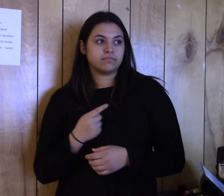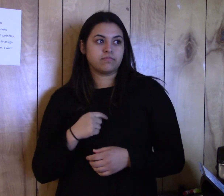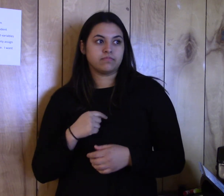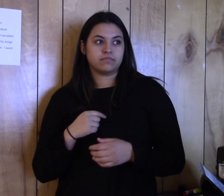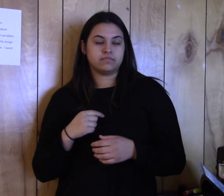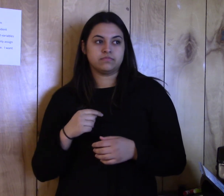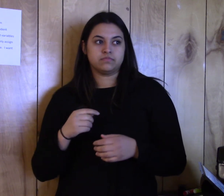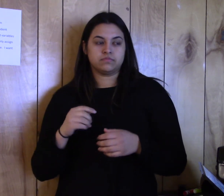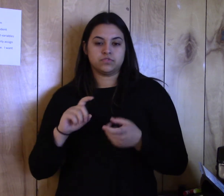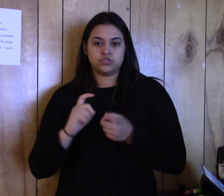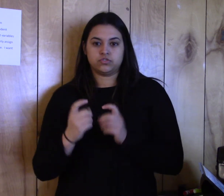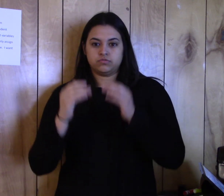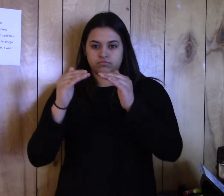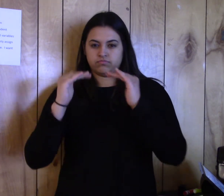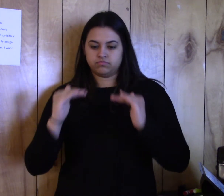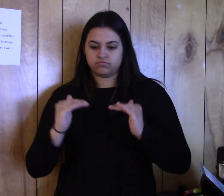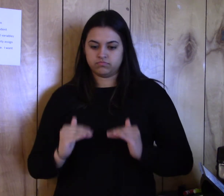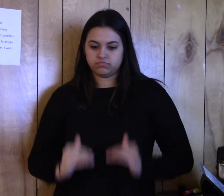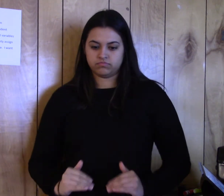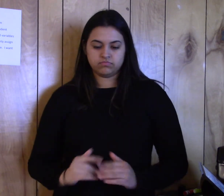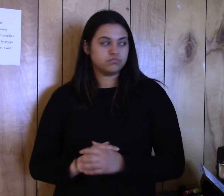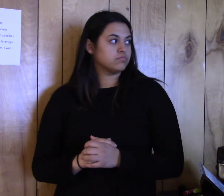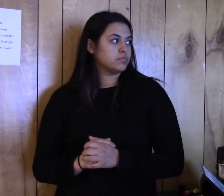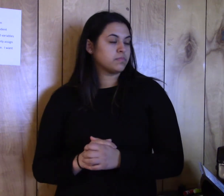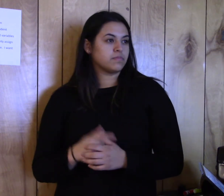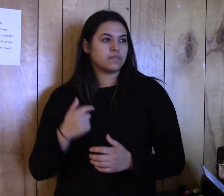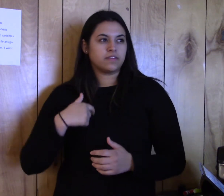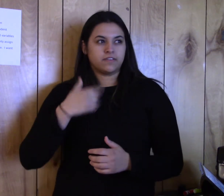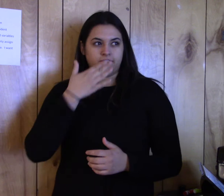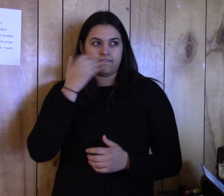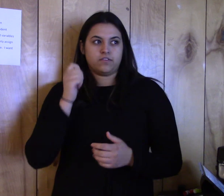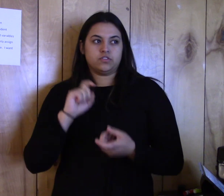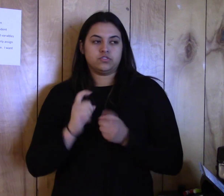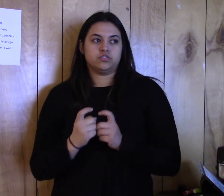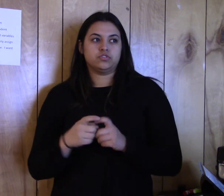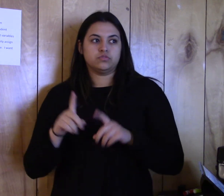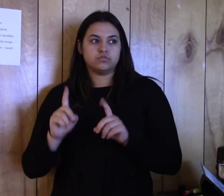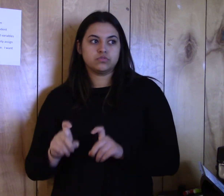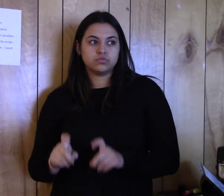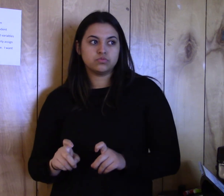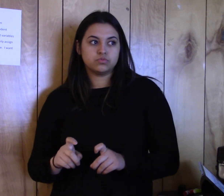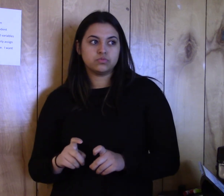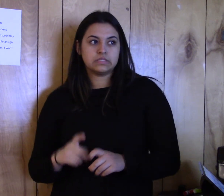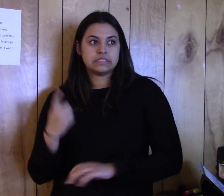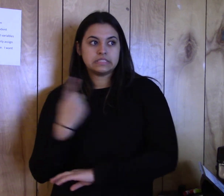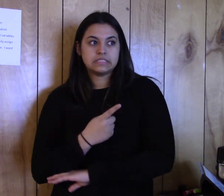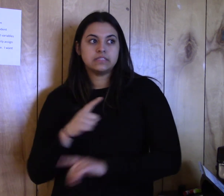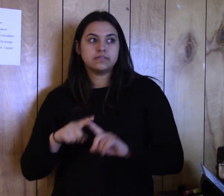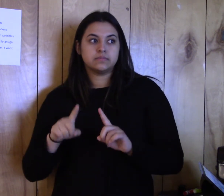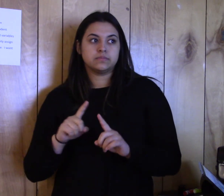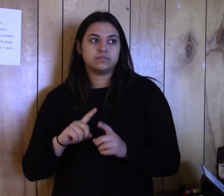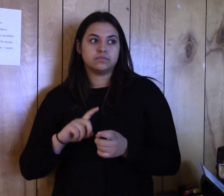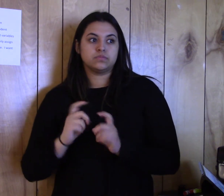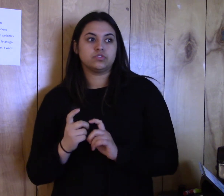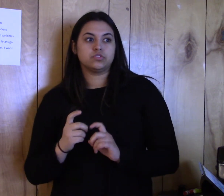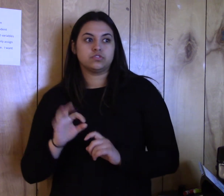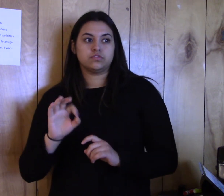down. So I forgot to change the quiz date, but it will be changed to February 4th. So you'll have the whole time to do